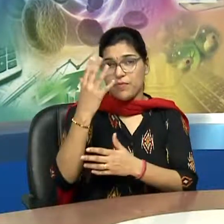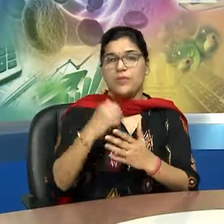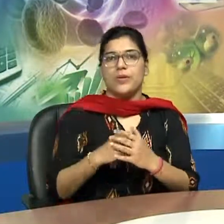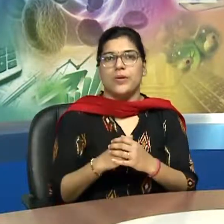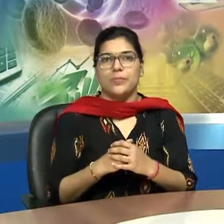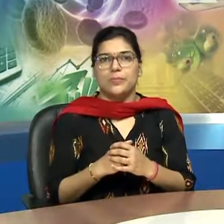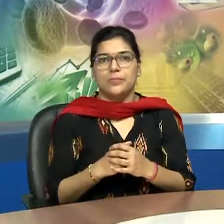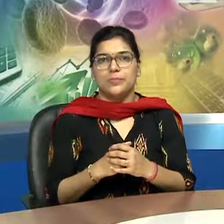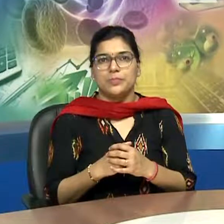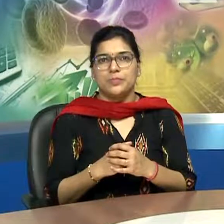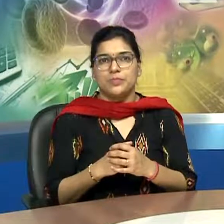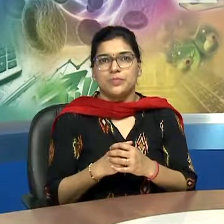This is the fifth point.